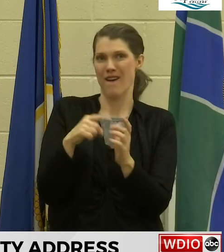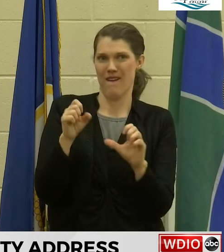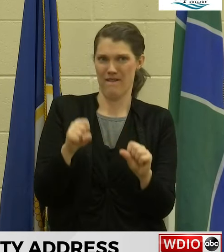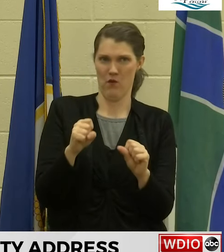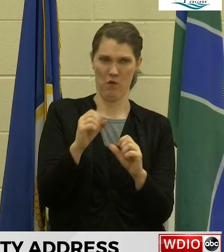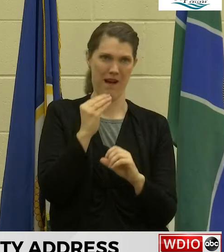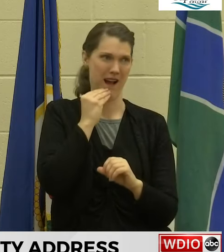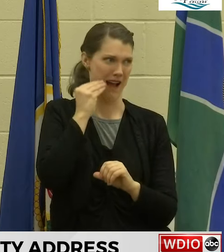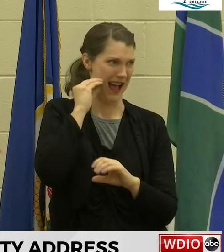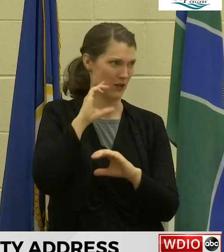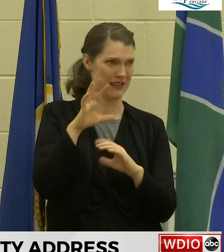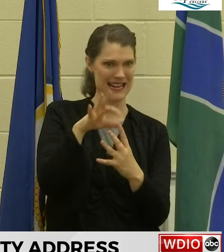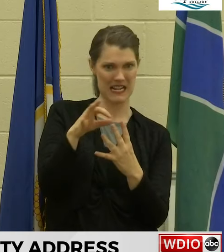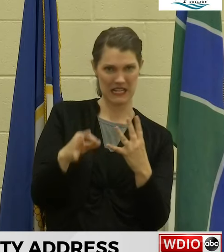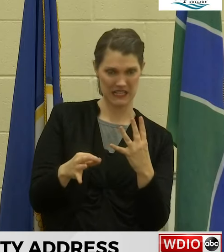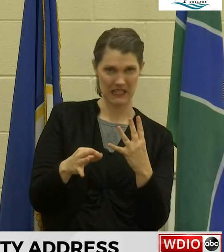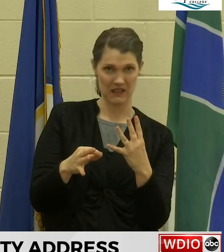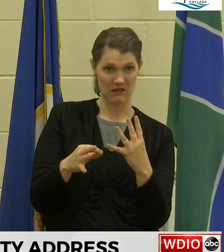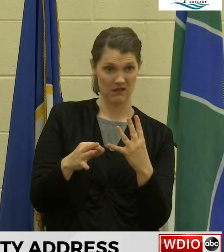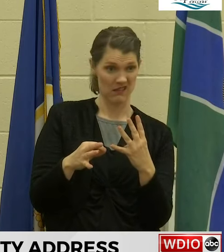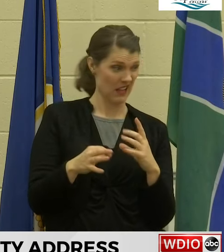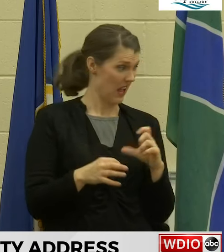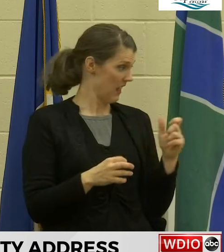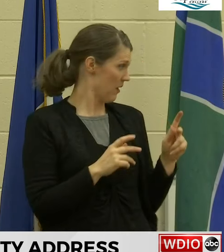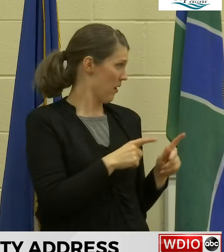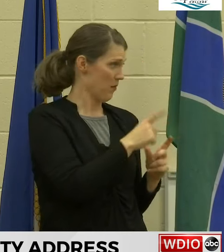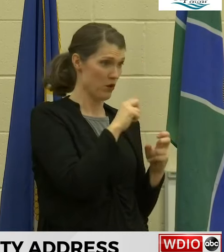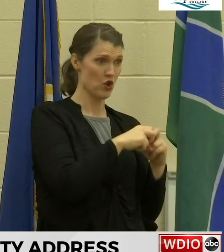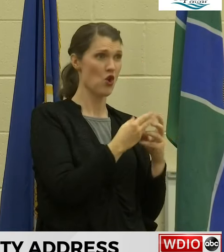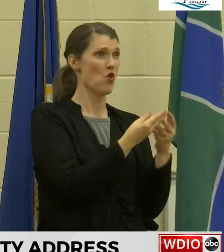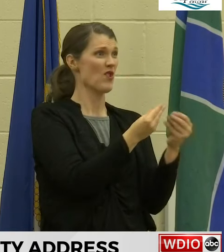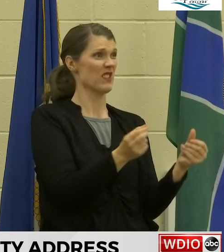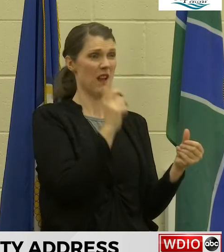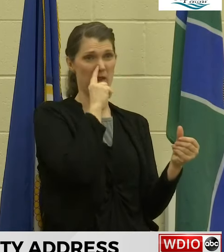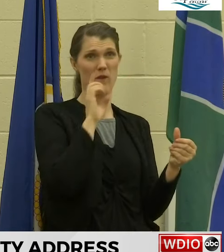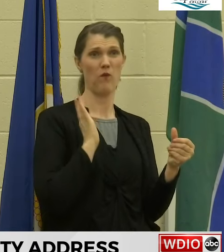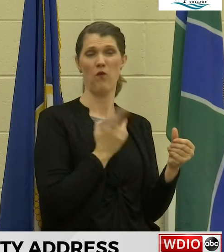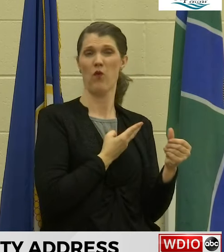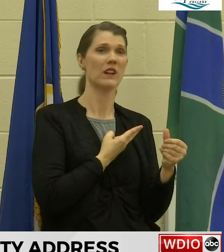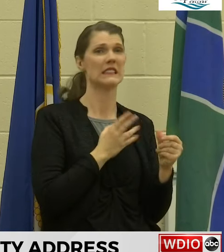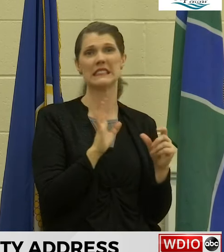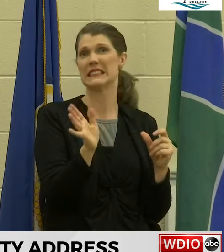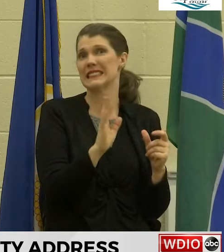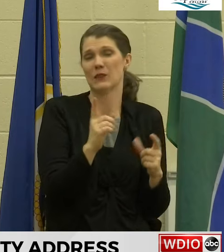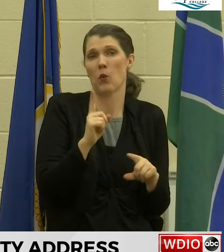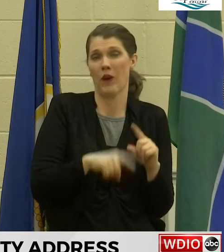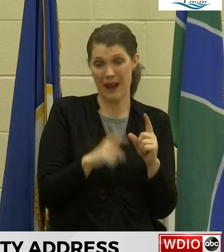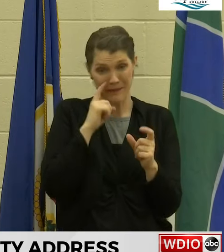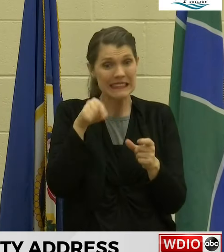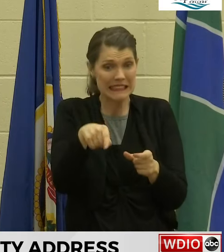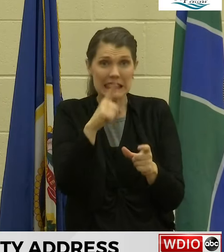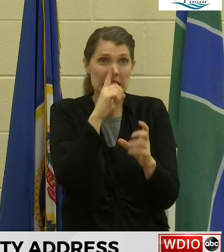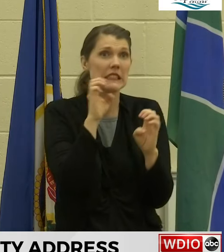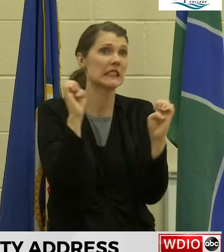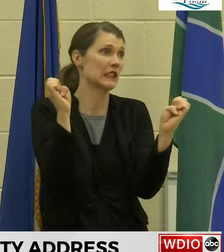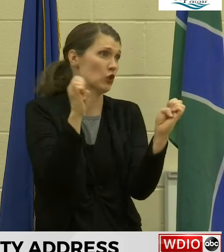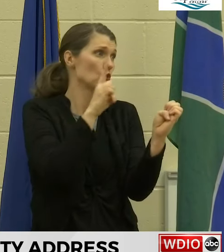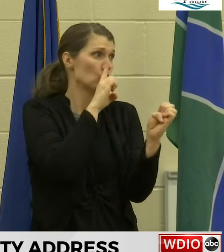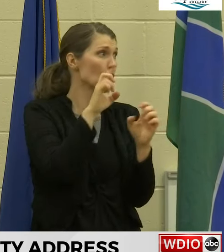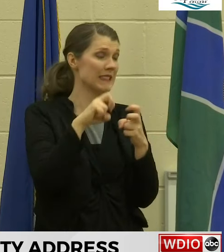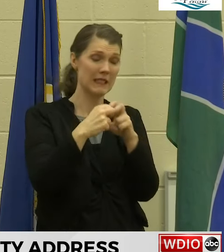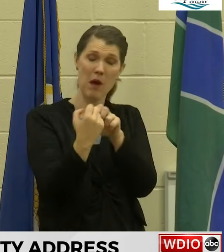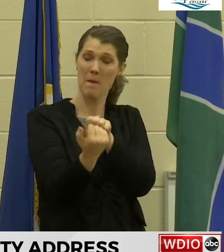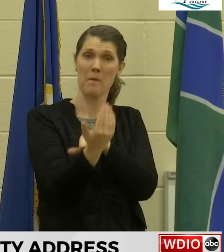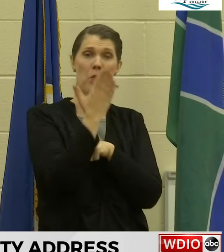can't wait for someone else to solve this crisis. And let me be clear, it is a